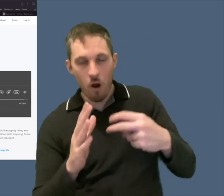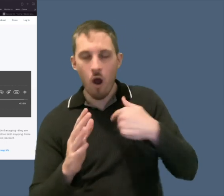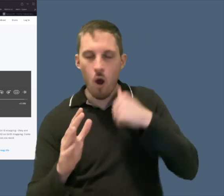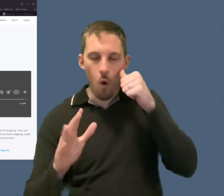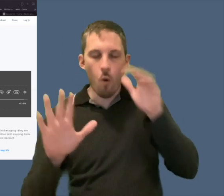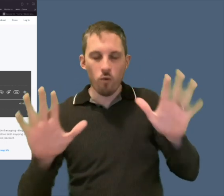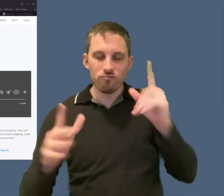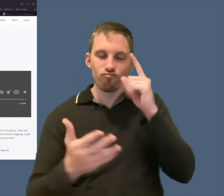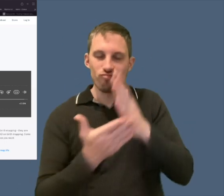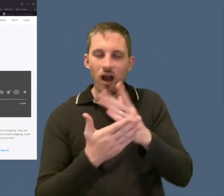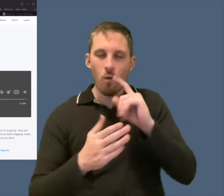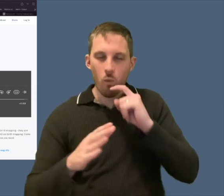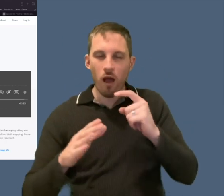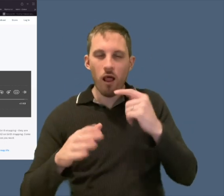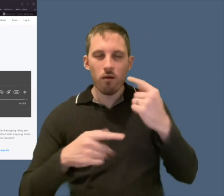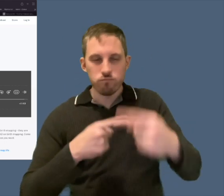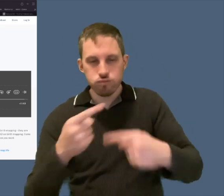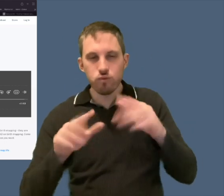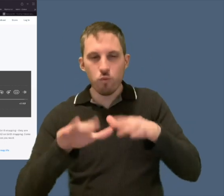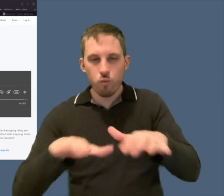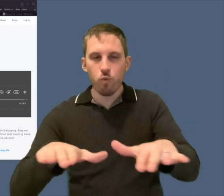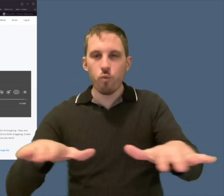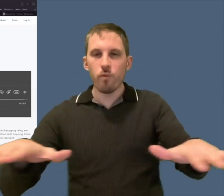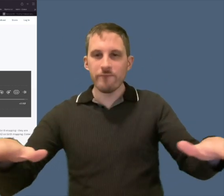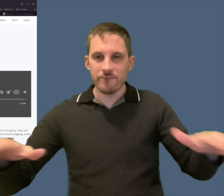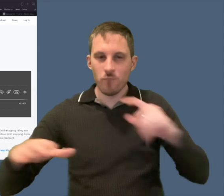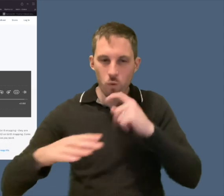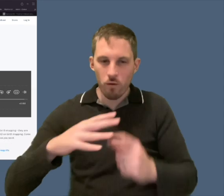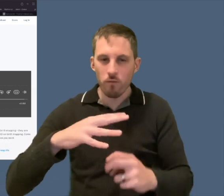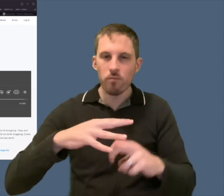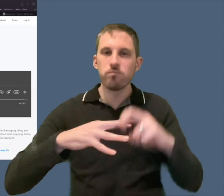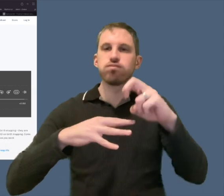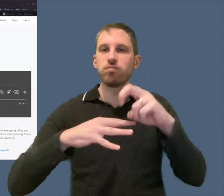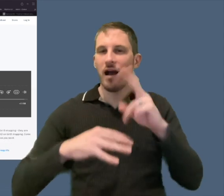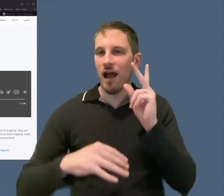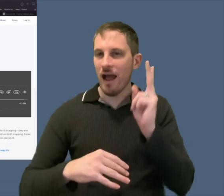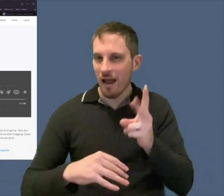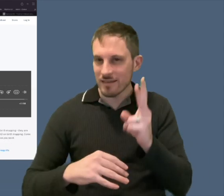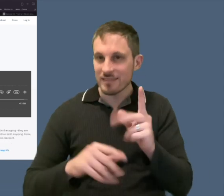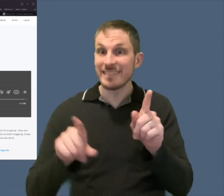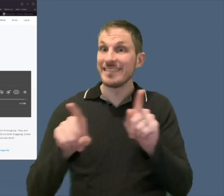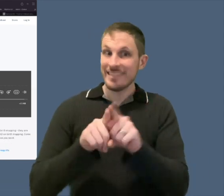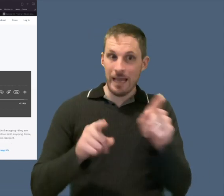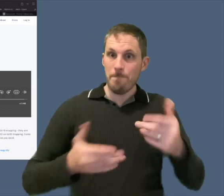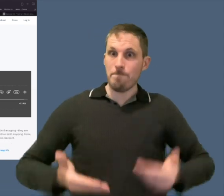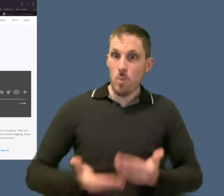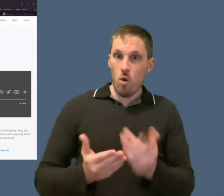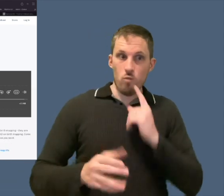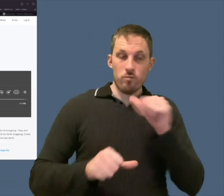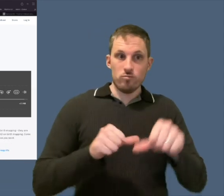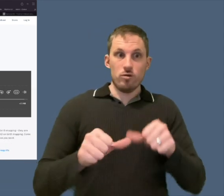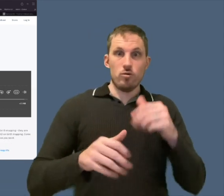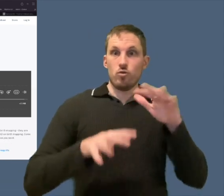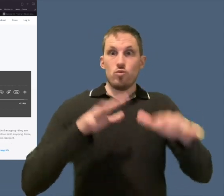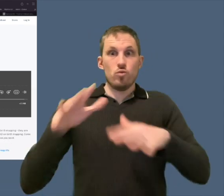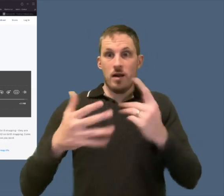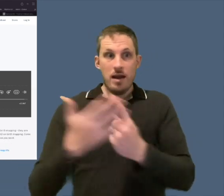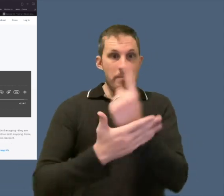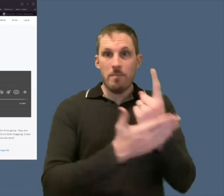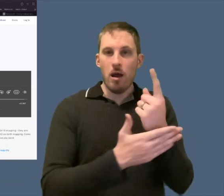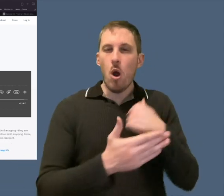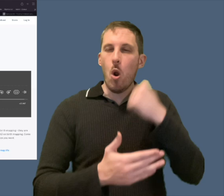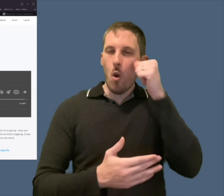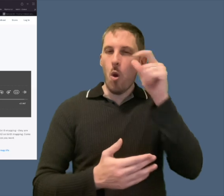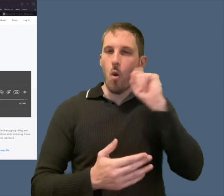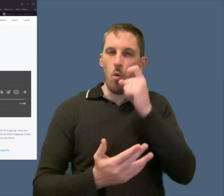knowing that you are going to make it out on the other side, and that birth is going to give you what it needs to give you, and that is not going to be something that you figure